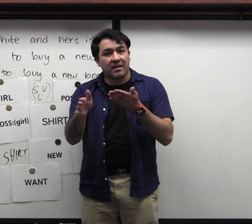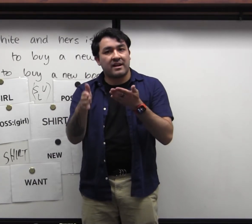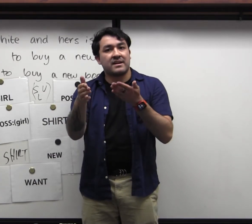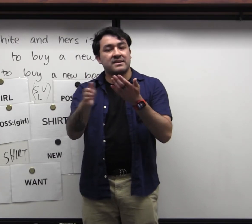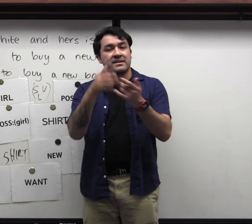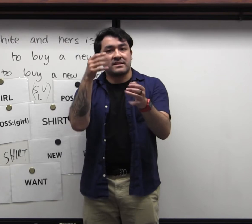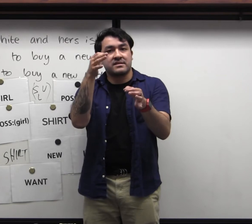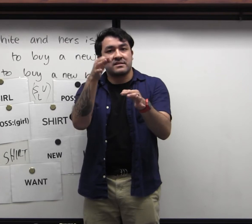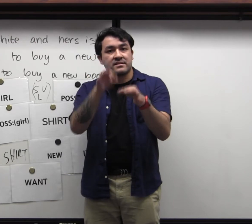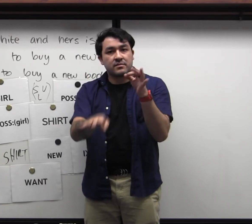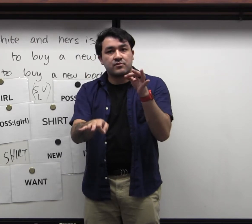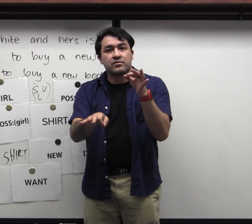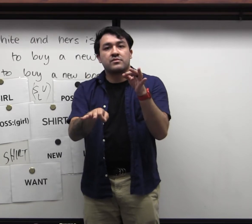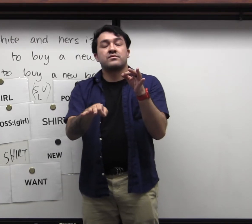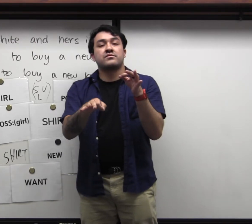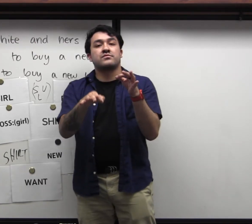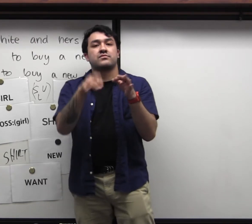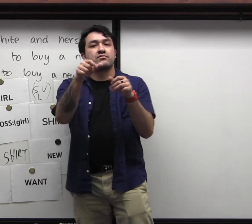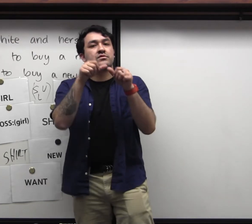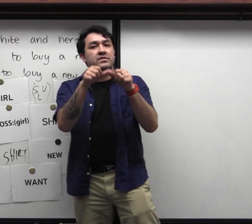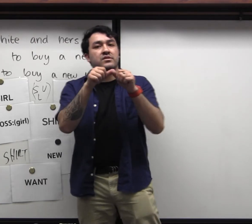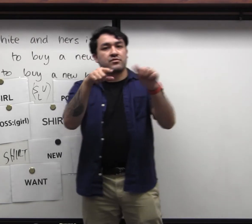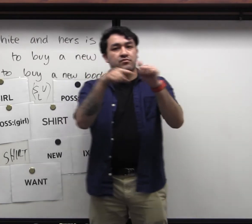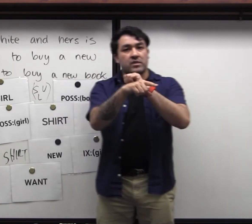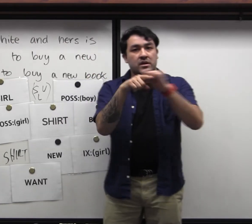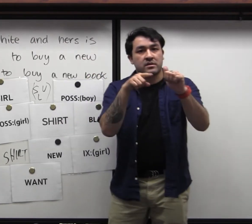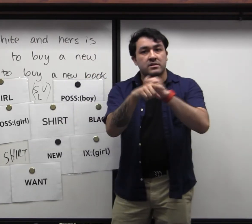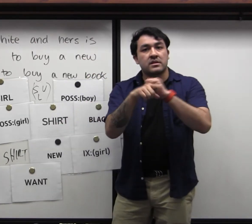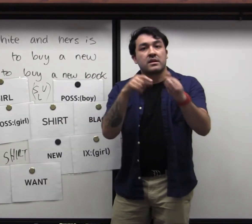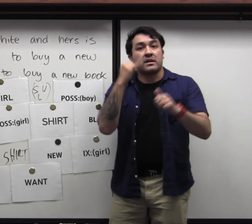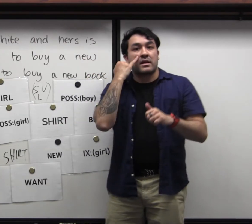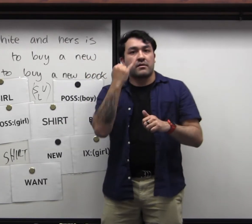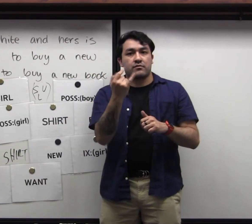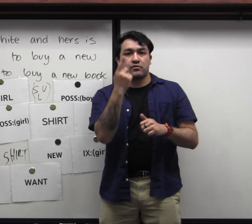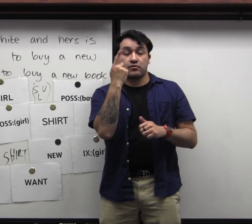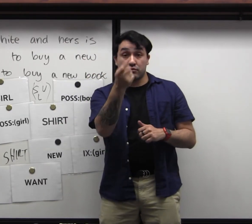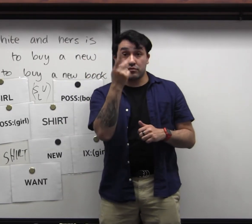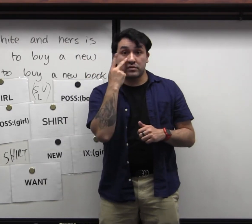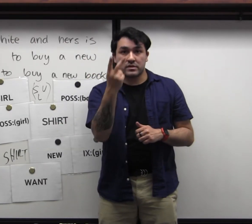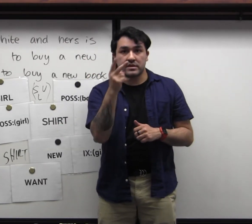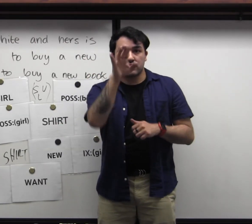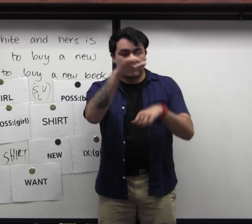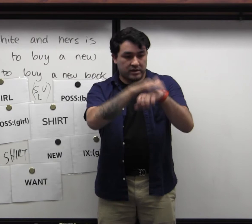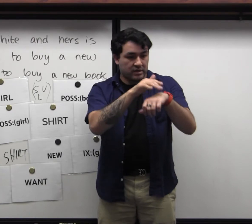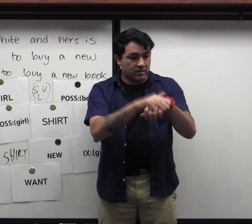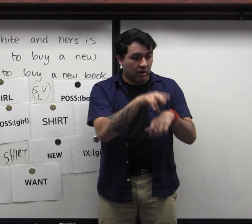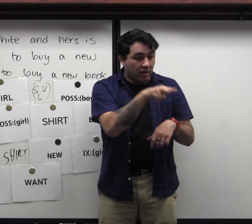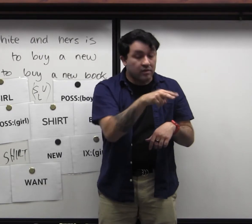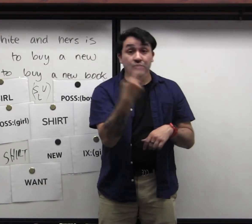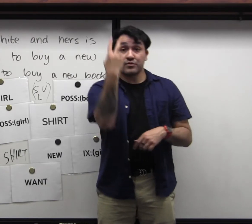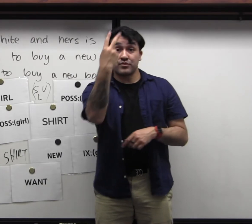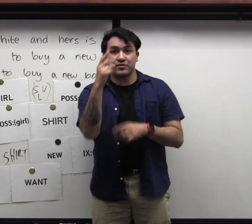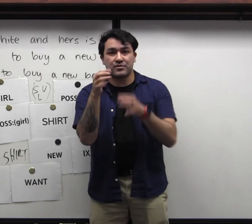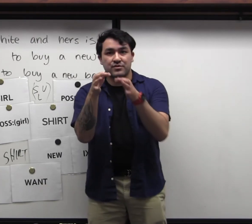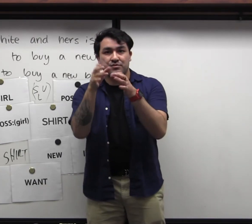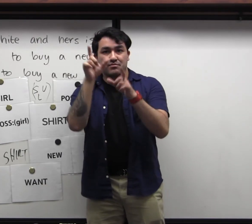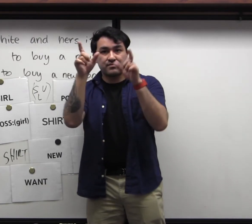in the space. So much nicer for me, and so much simpler for me. So go ahead and keep practicing. And so when you see